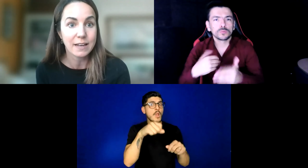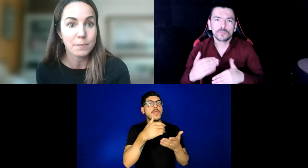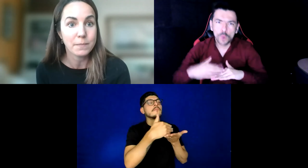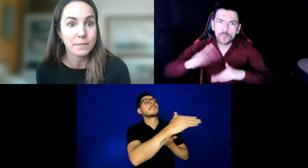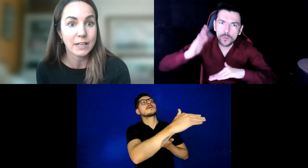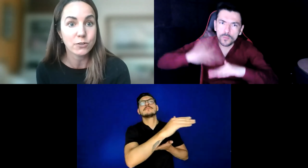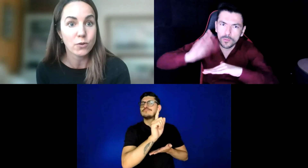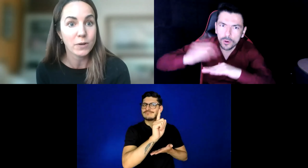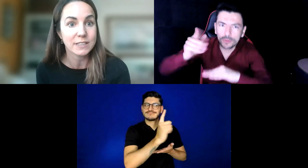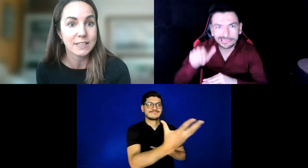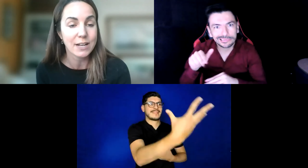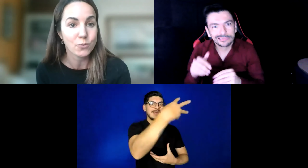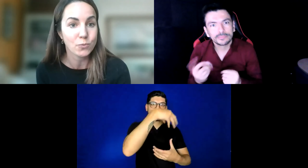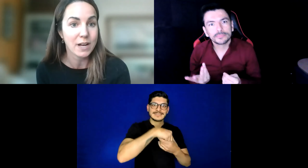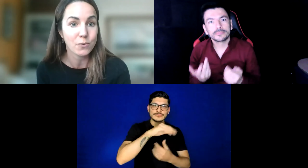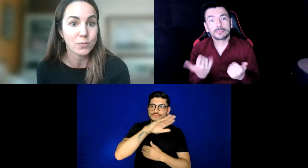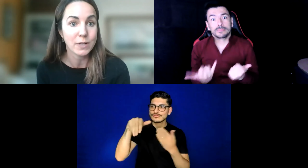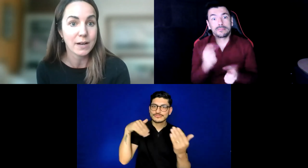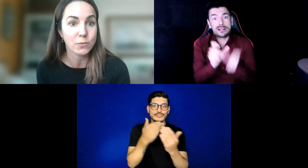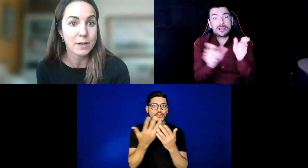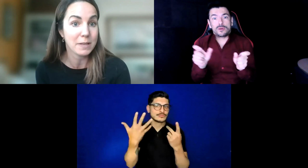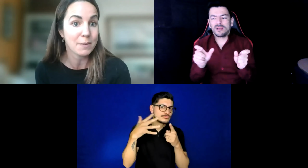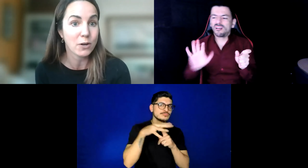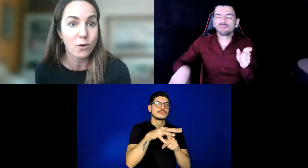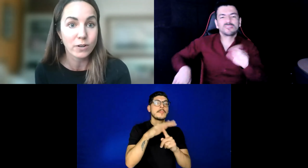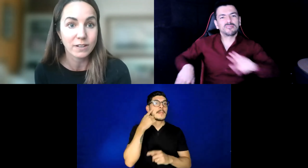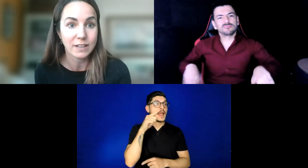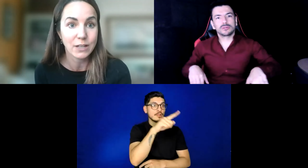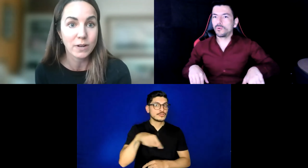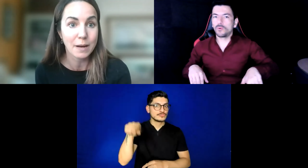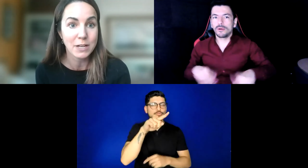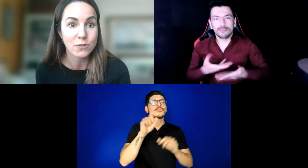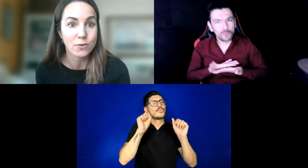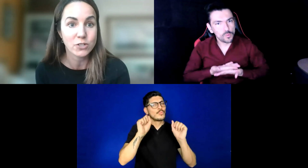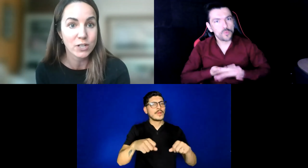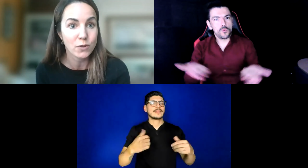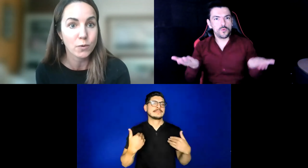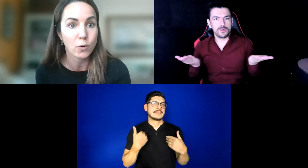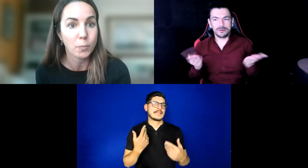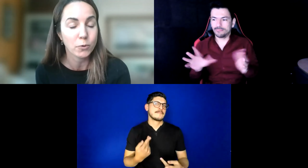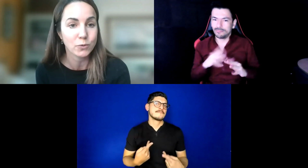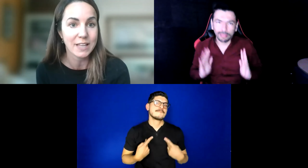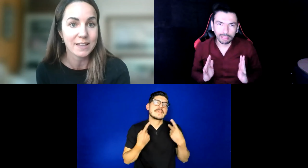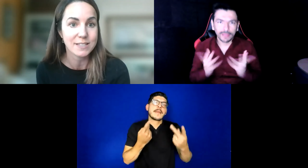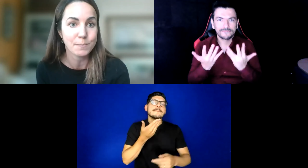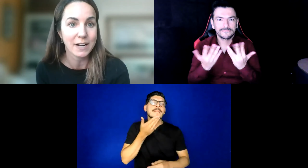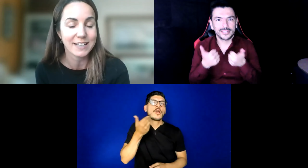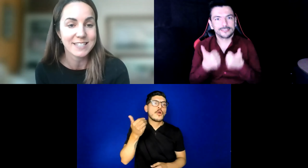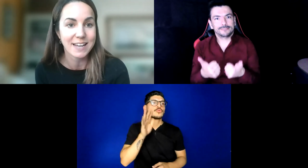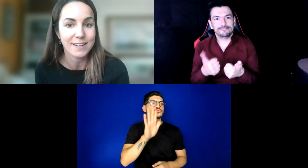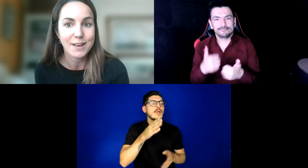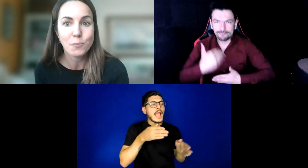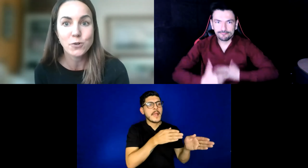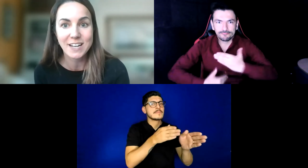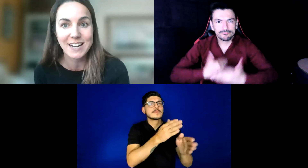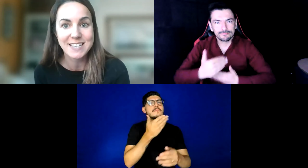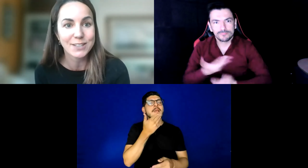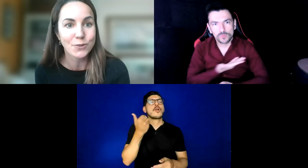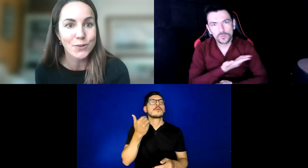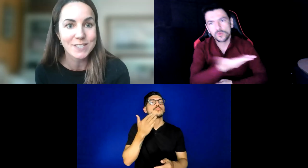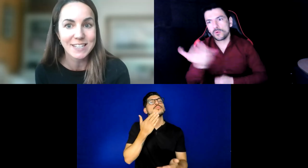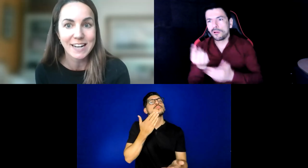left behind and that everybody can have a better life and a path